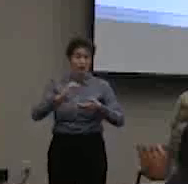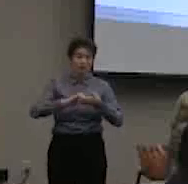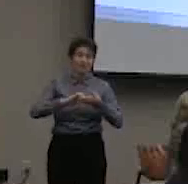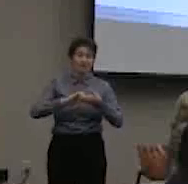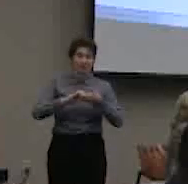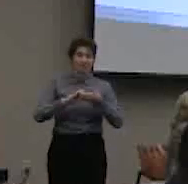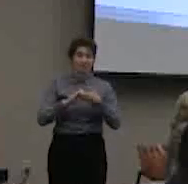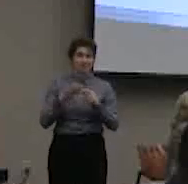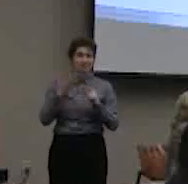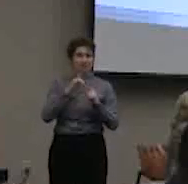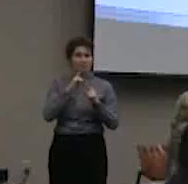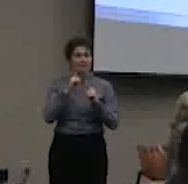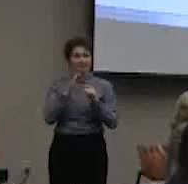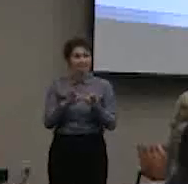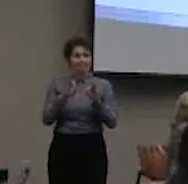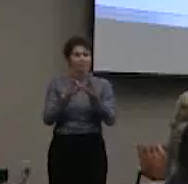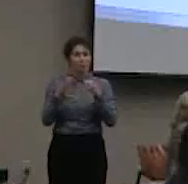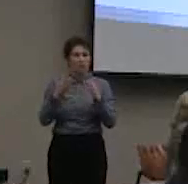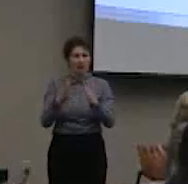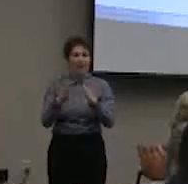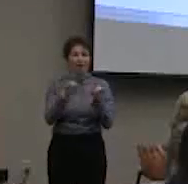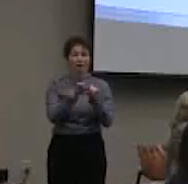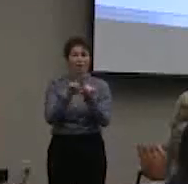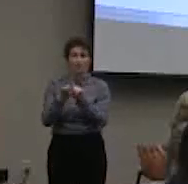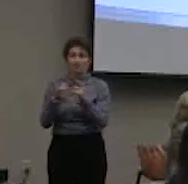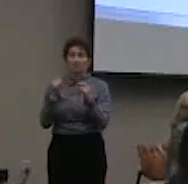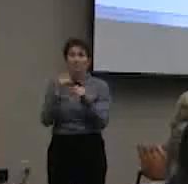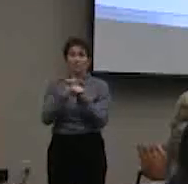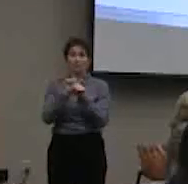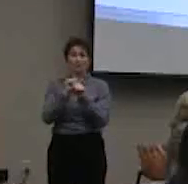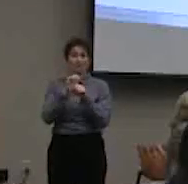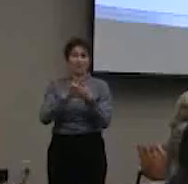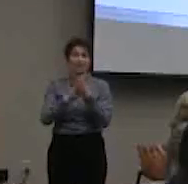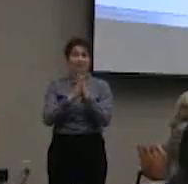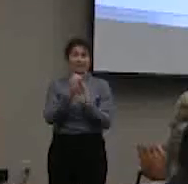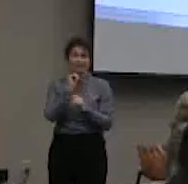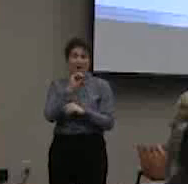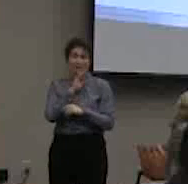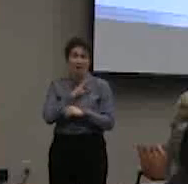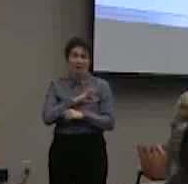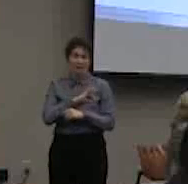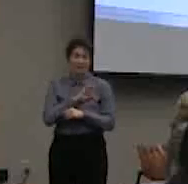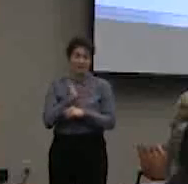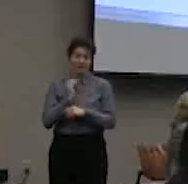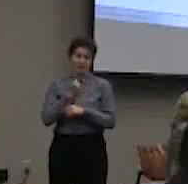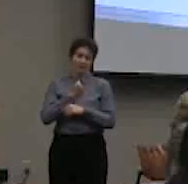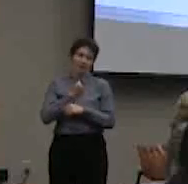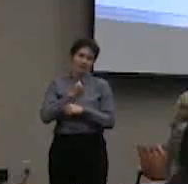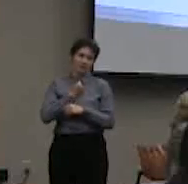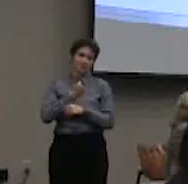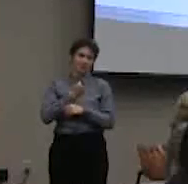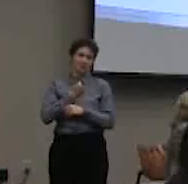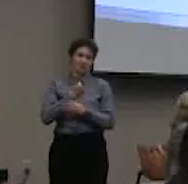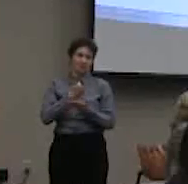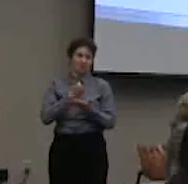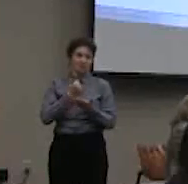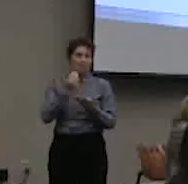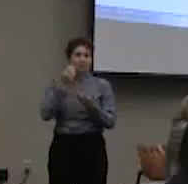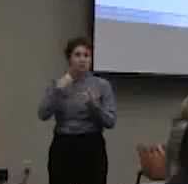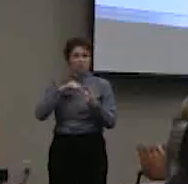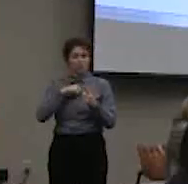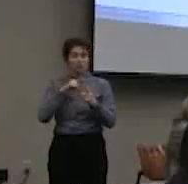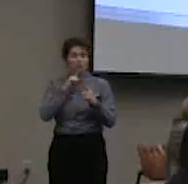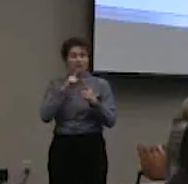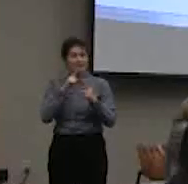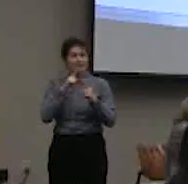in a meaningful way, and also we're working towards becoming a nonprofit ourselves as a, so that we are at a greater ability